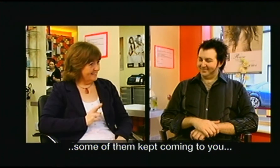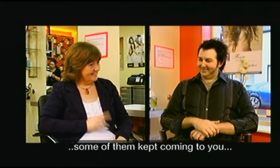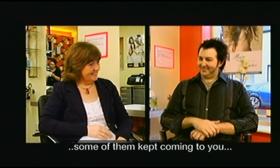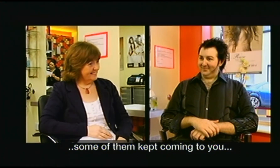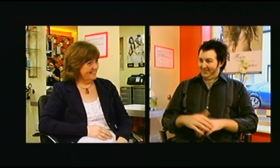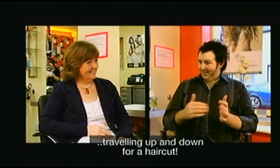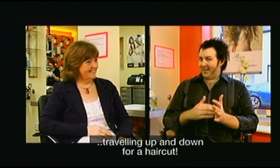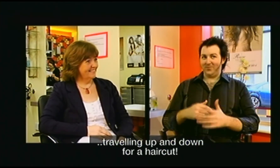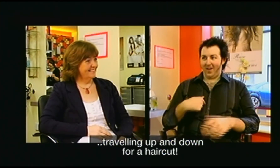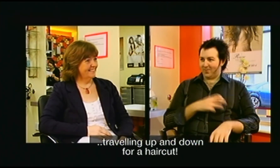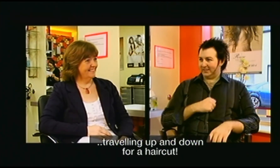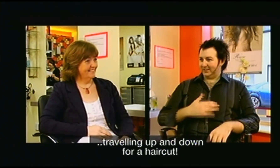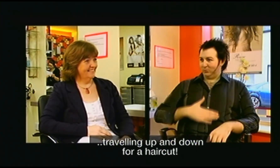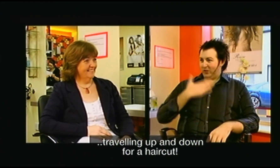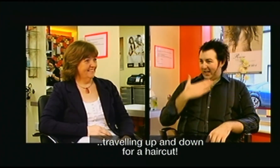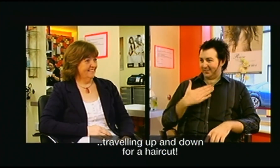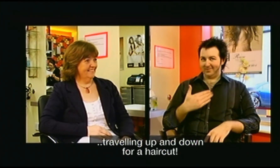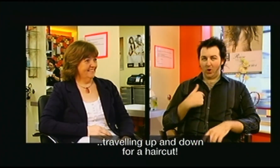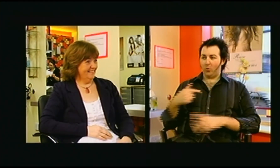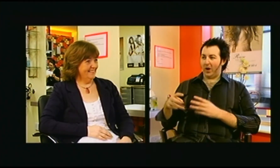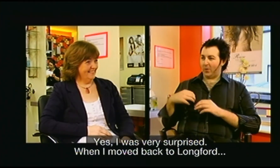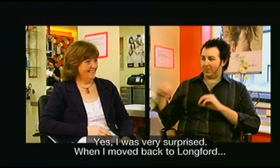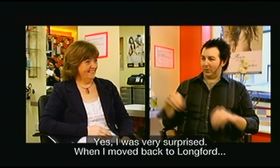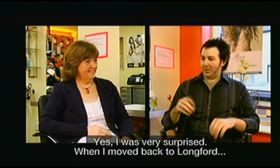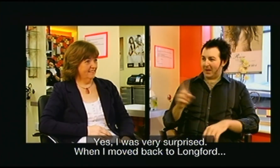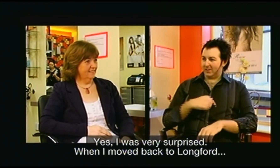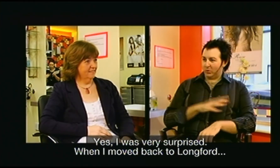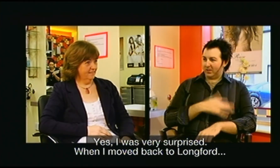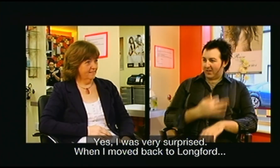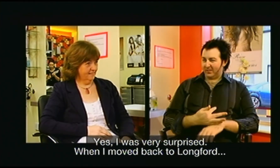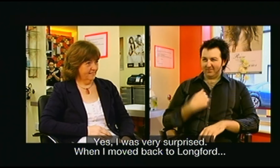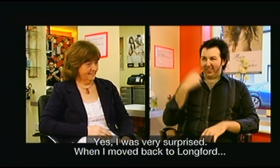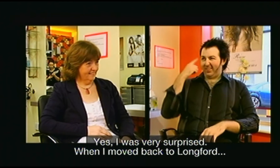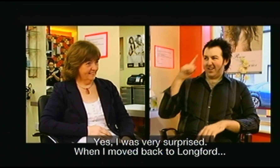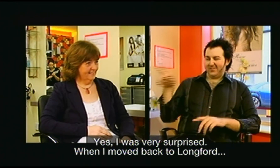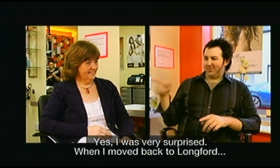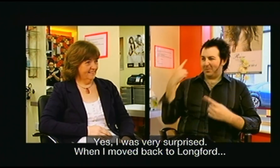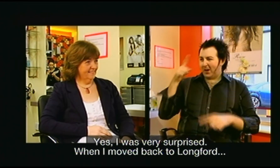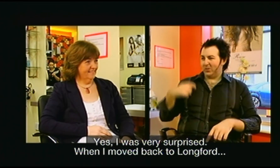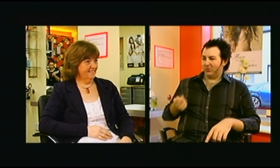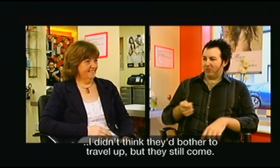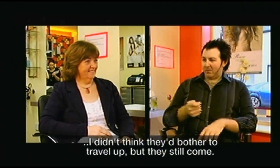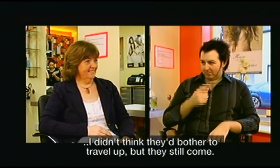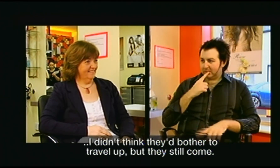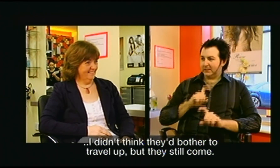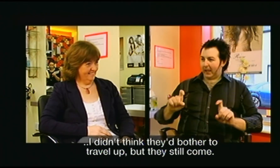up and down for a haircut. Yes, I was very surprised. When I moved back to Longford, I didn't think they'd bother to travel